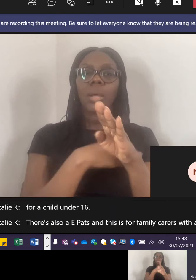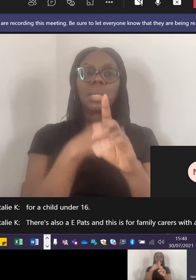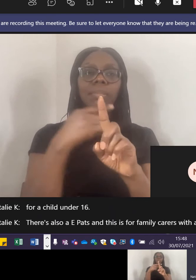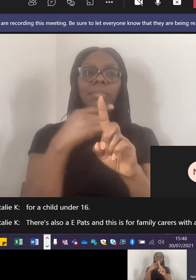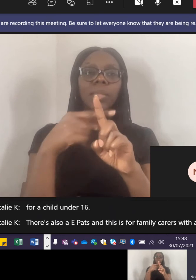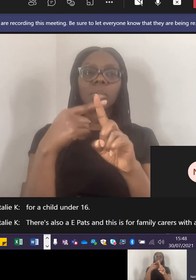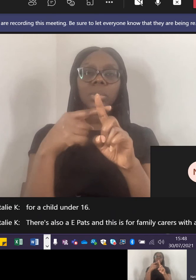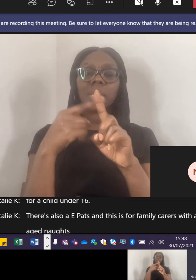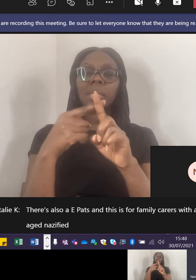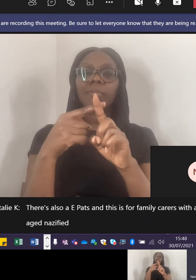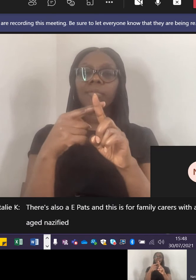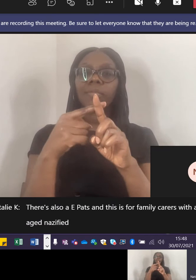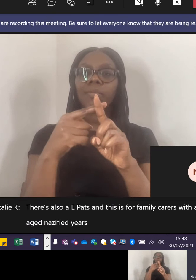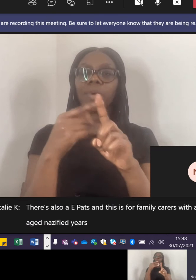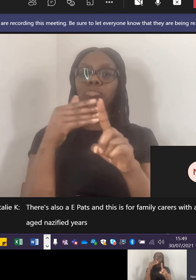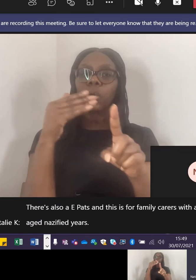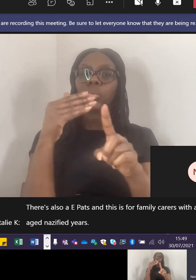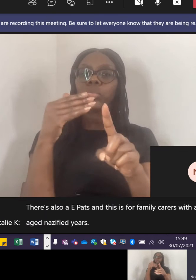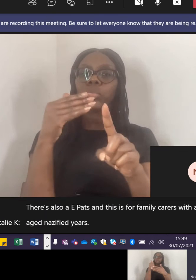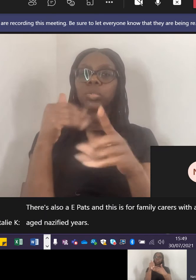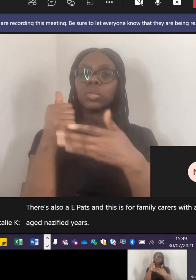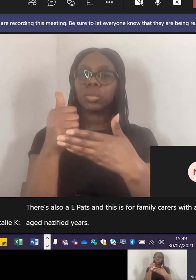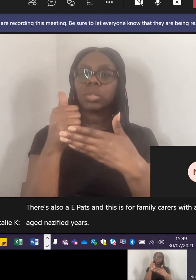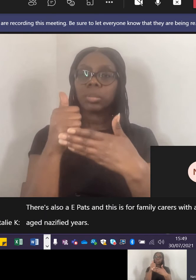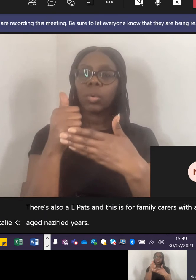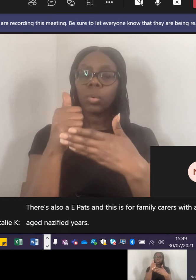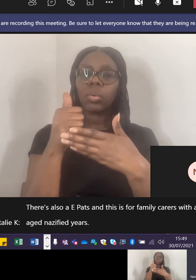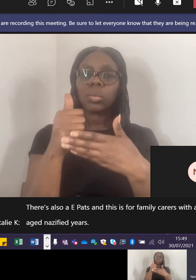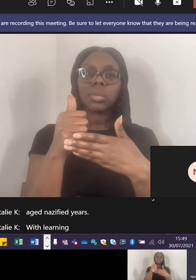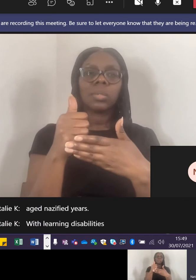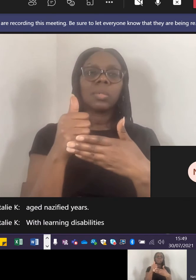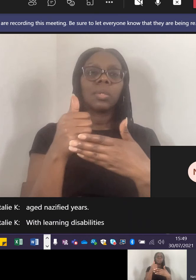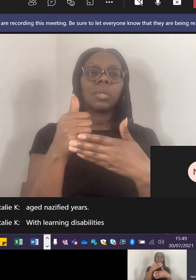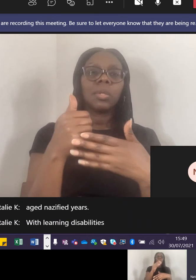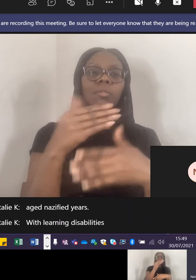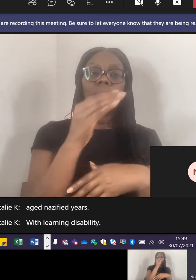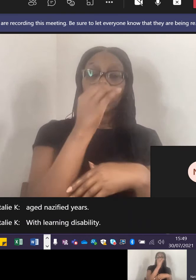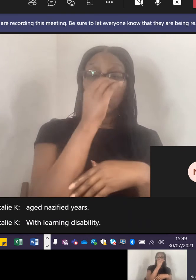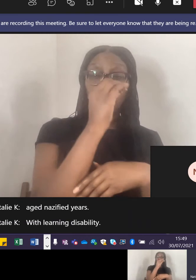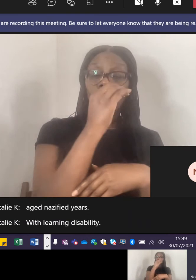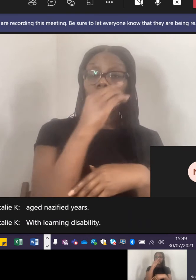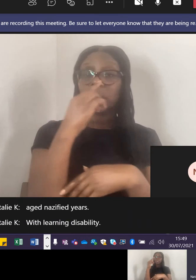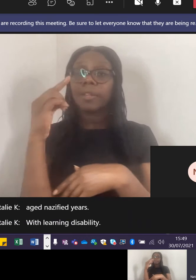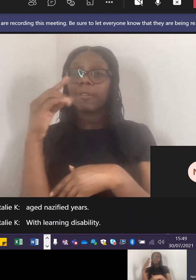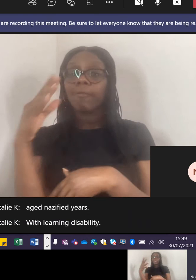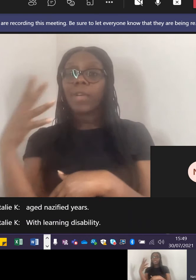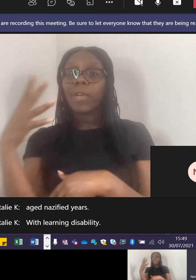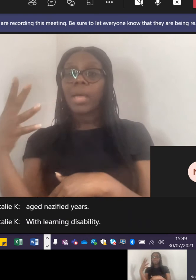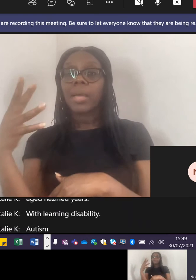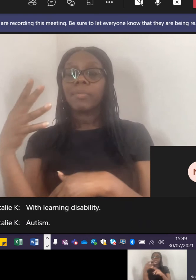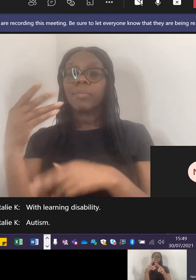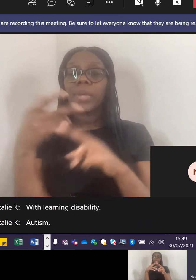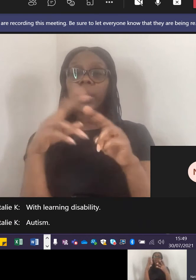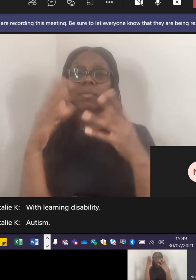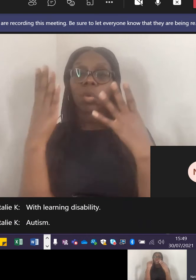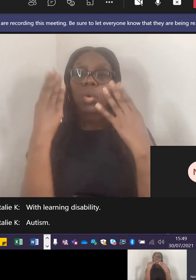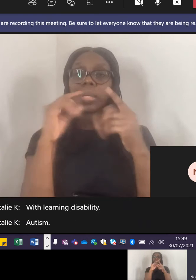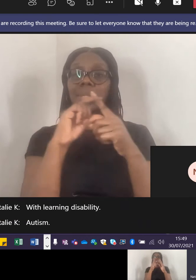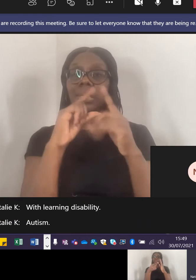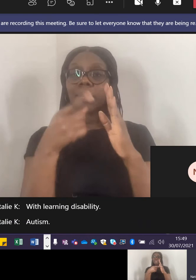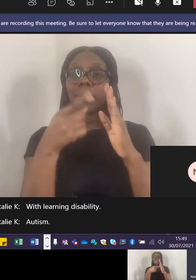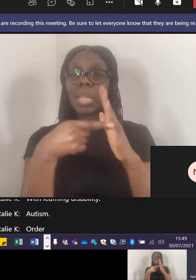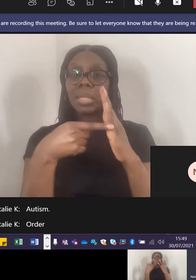0 to 5 years with learning disability or autism or